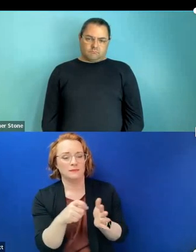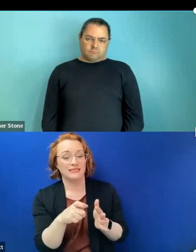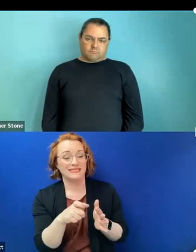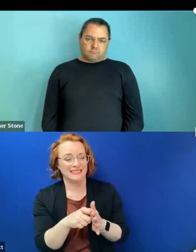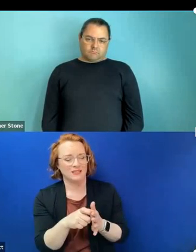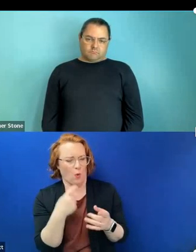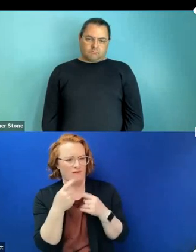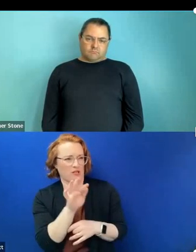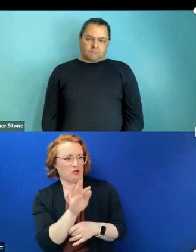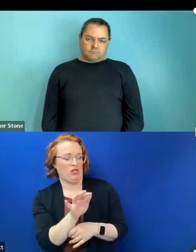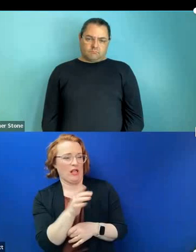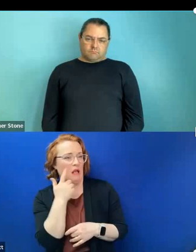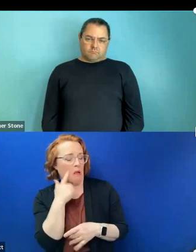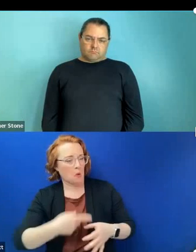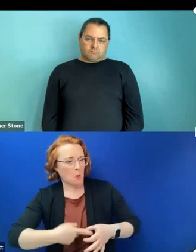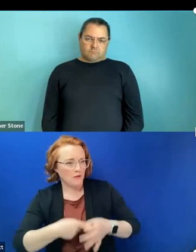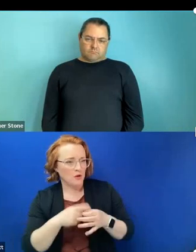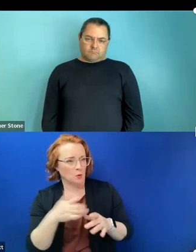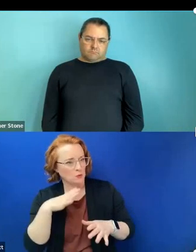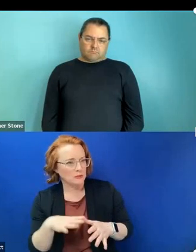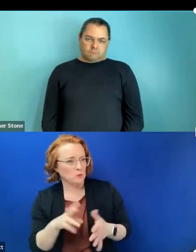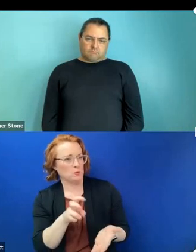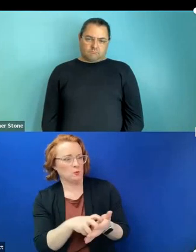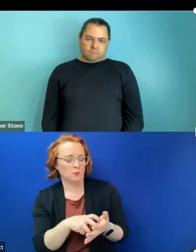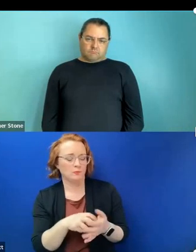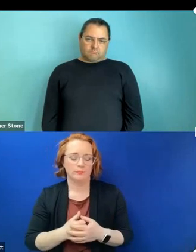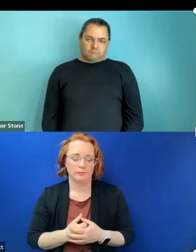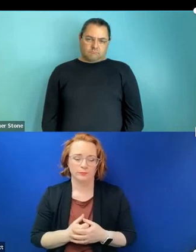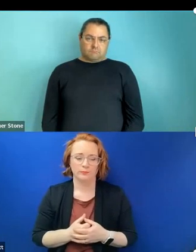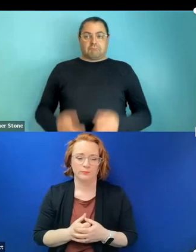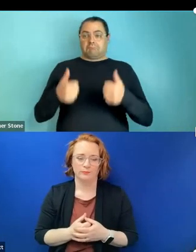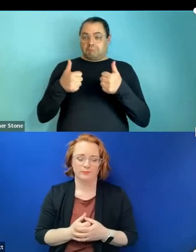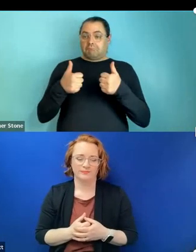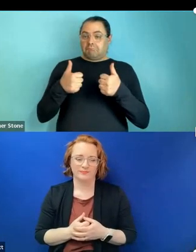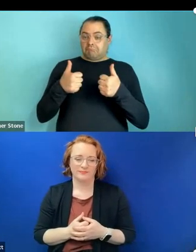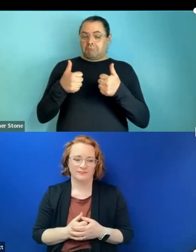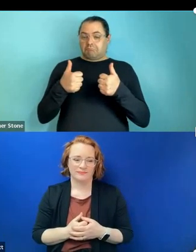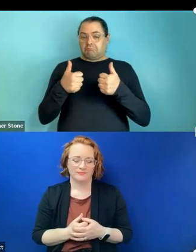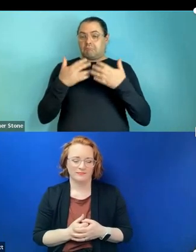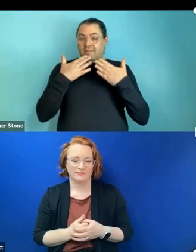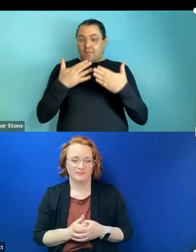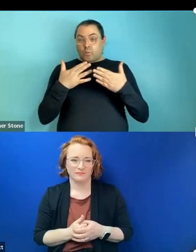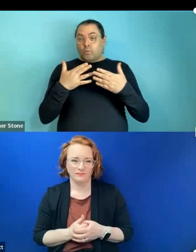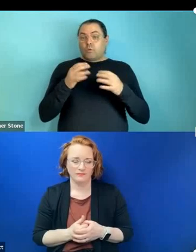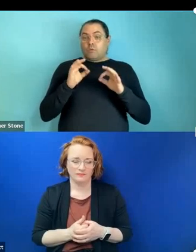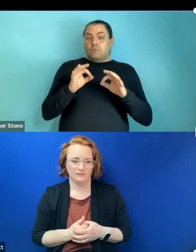on qualifications and what you need to register as well. Sure. Okay. Thank you. I think really just